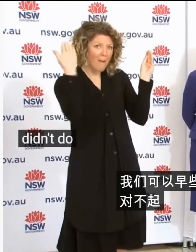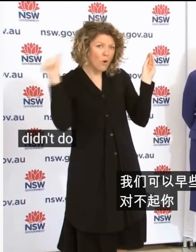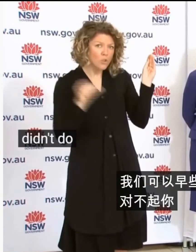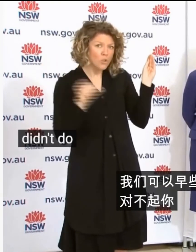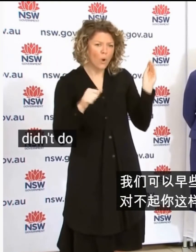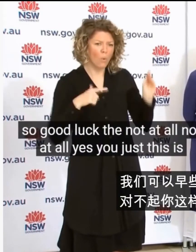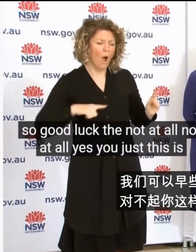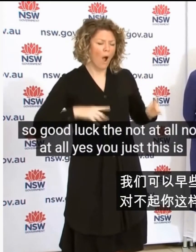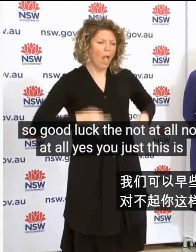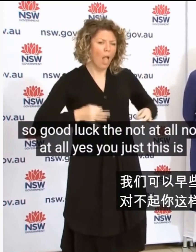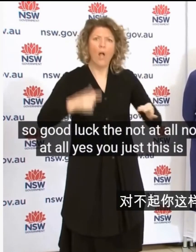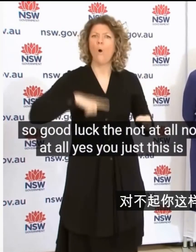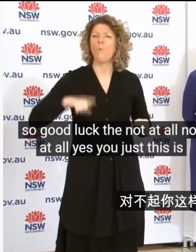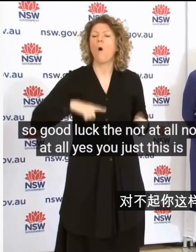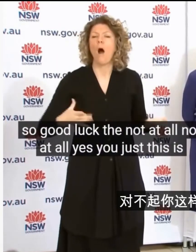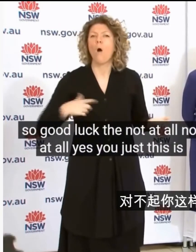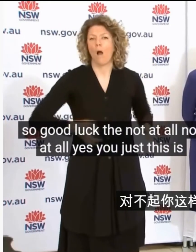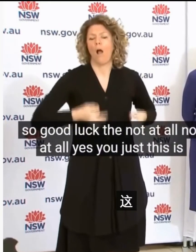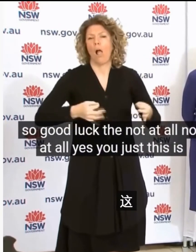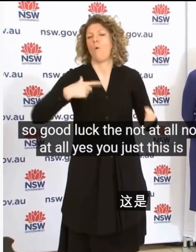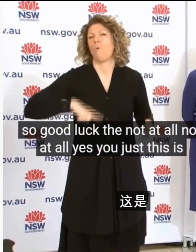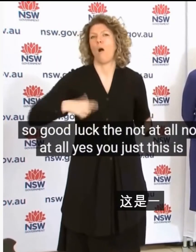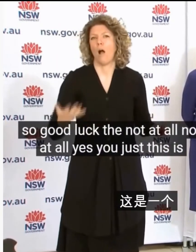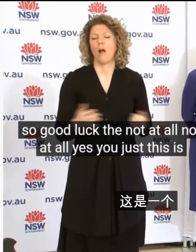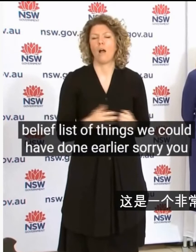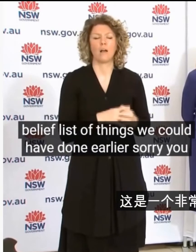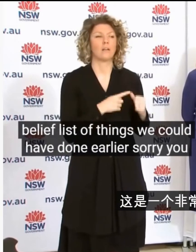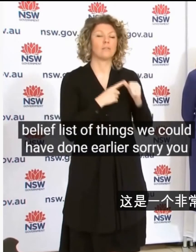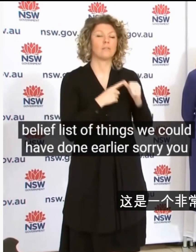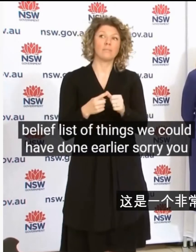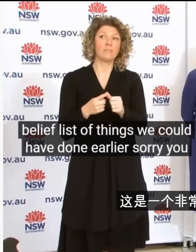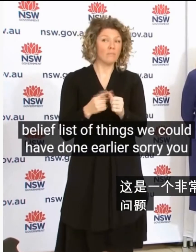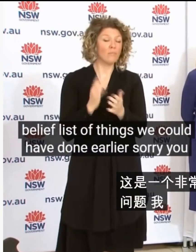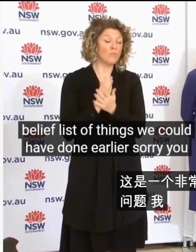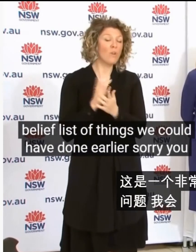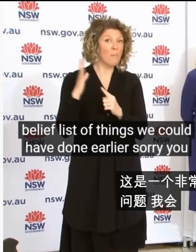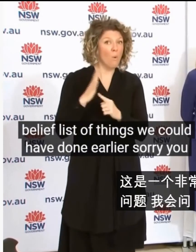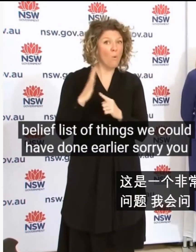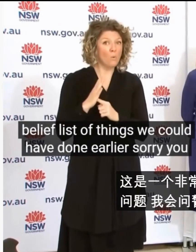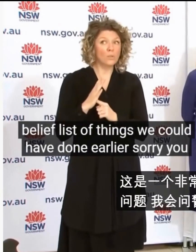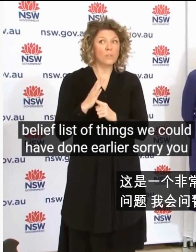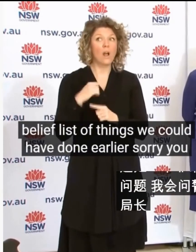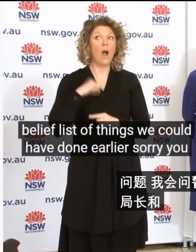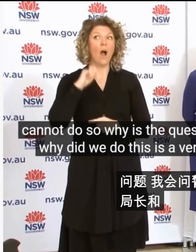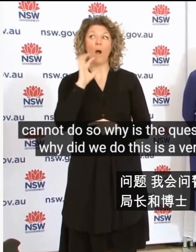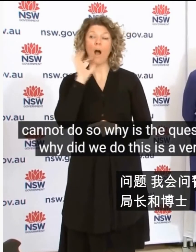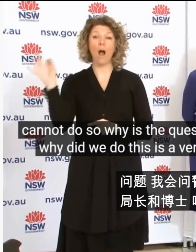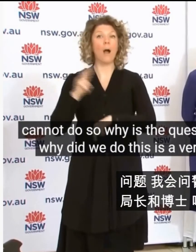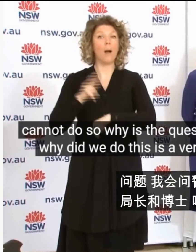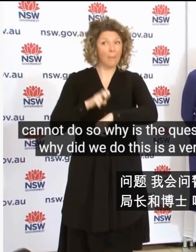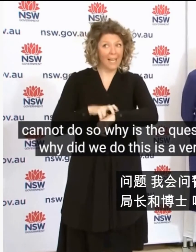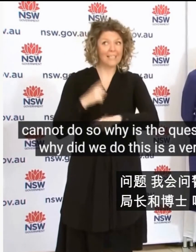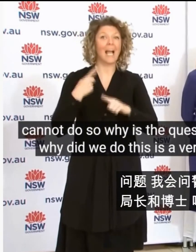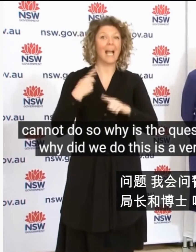I'm sorry, that you didn't do. So why is the question? Why didn't we do it earlier? This is a very important point, and I will ask the Police Commissioner and